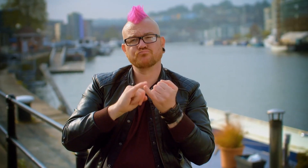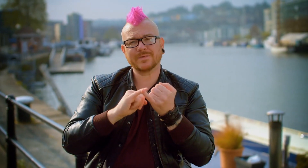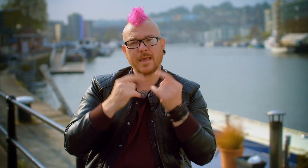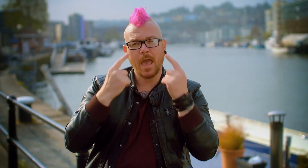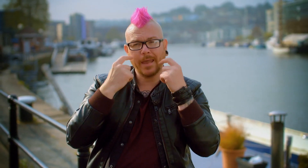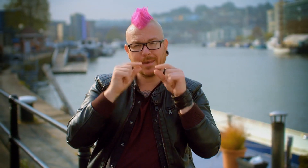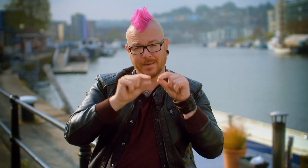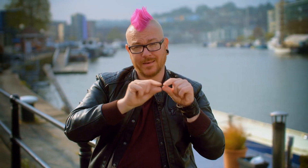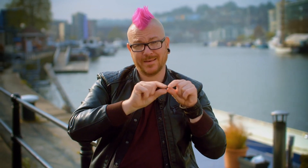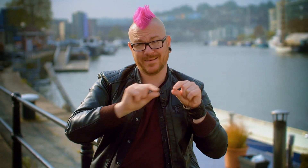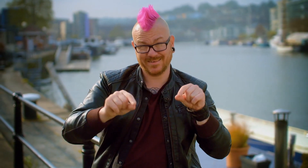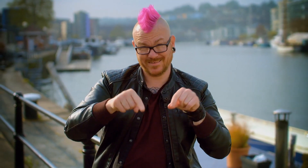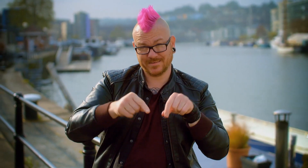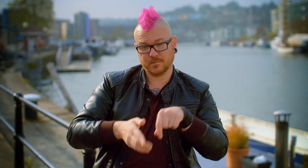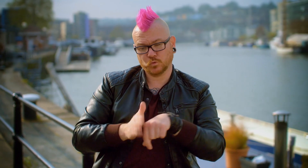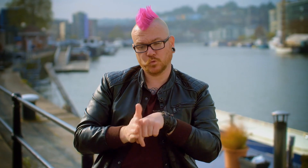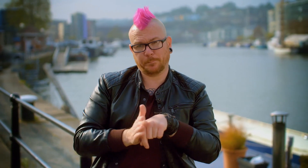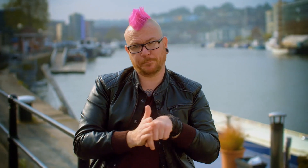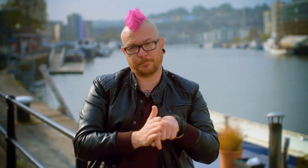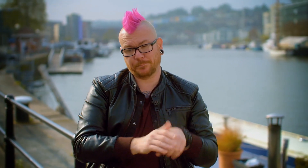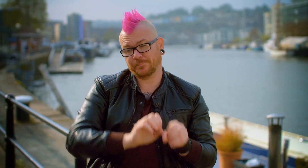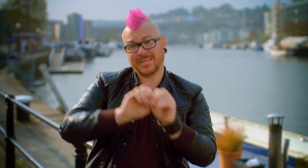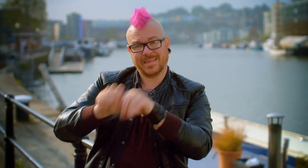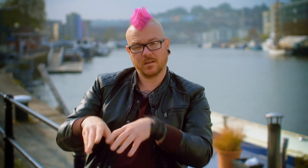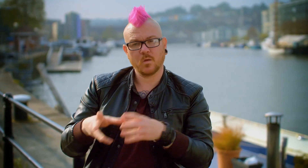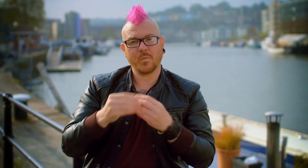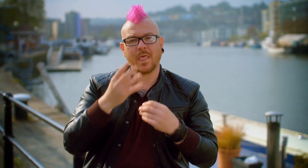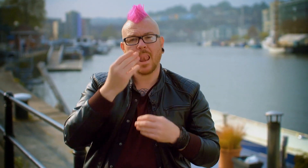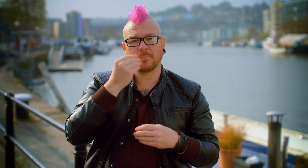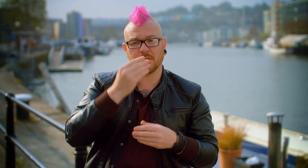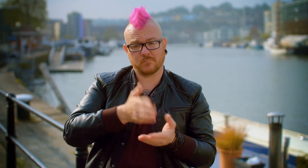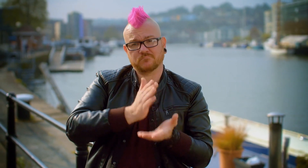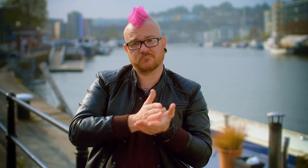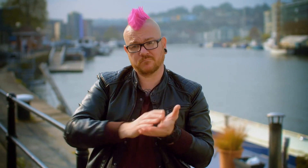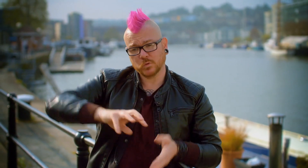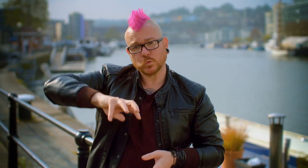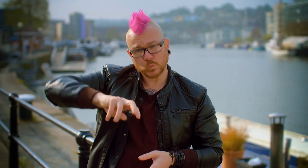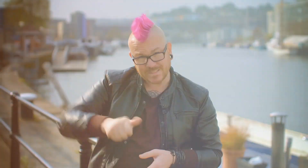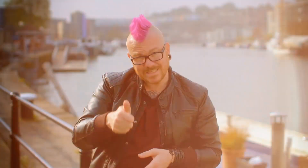Finely chop some spring onions and squeeze half a lemon and add the juice.